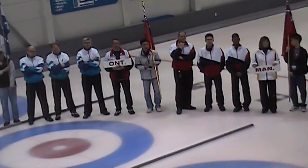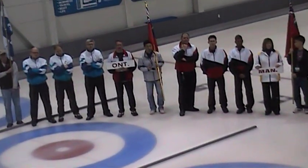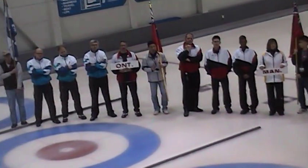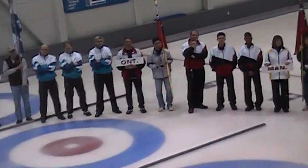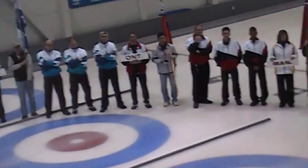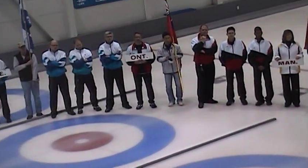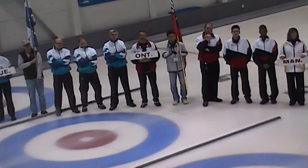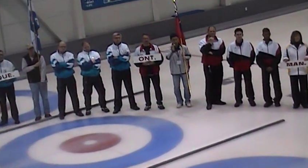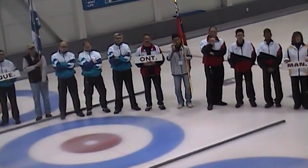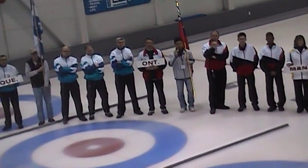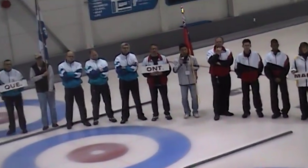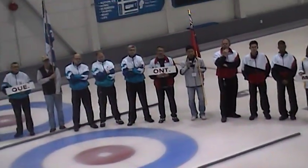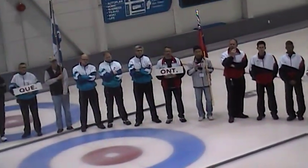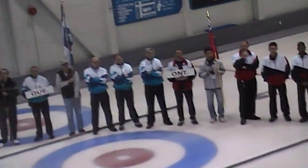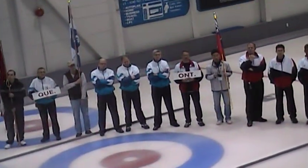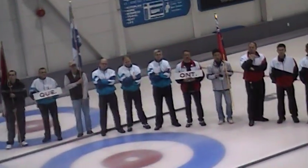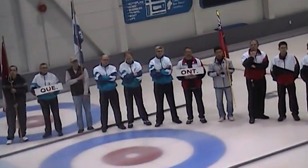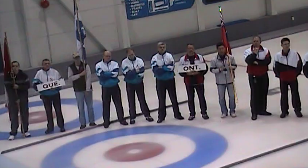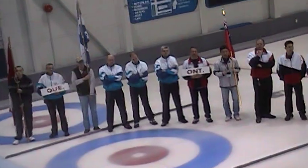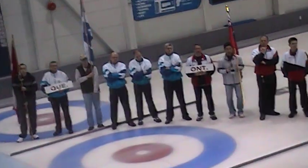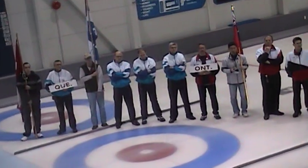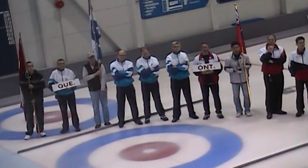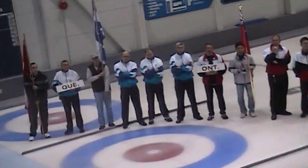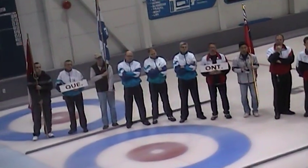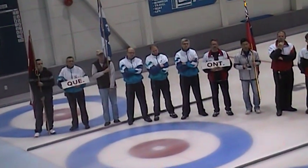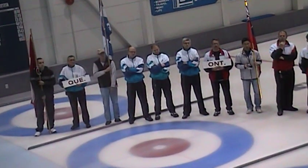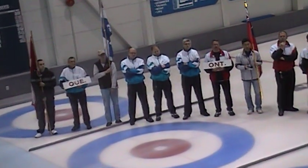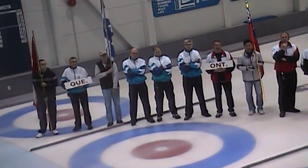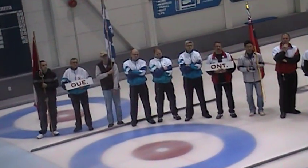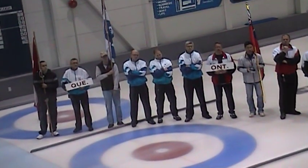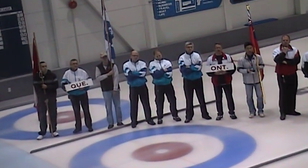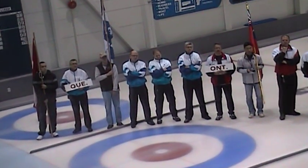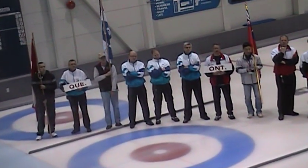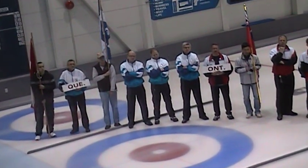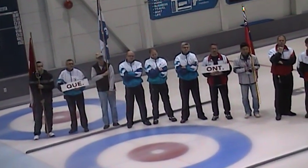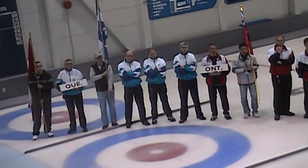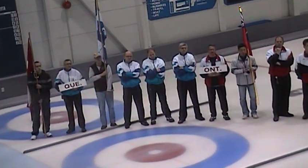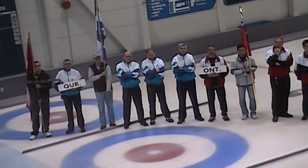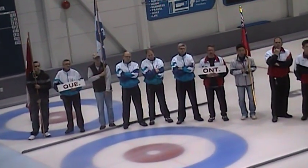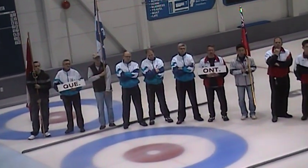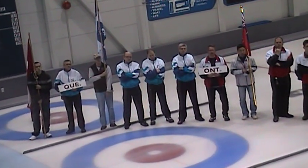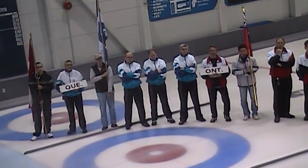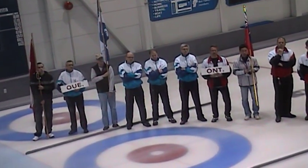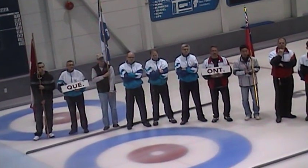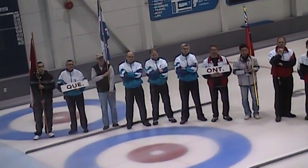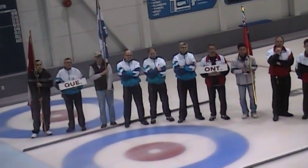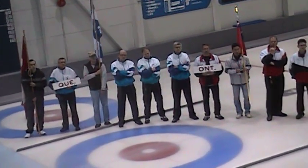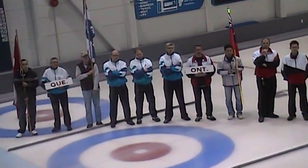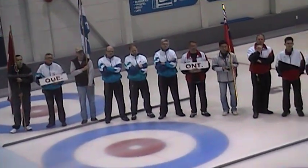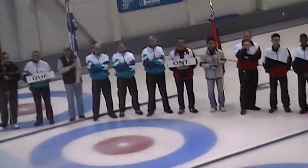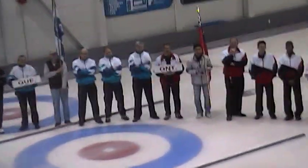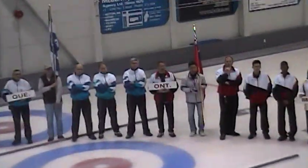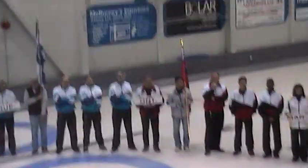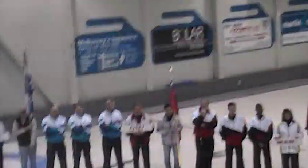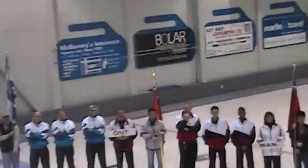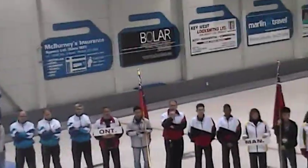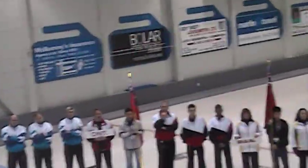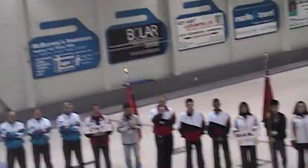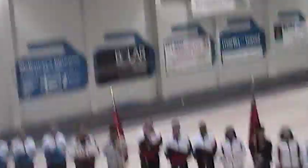by Cecilia Tung, who's also skipping the Vancouver entry, and to all the volunteers. Great.